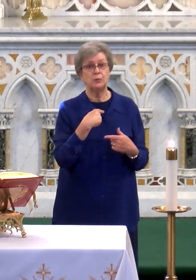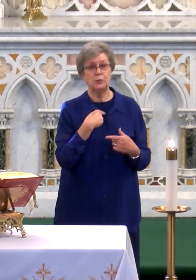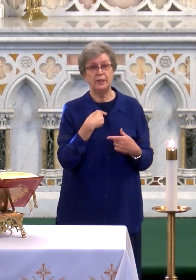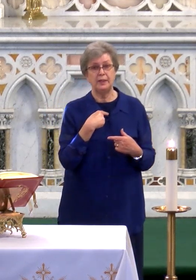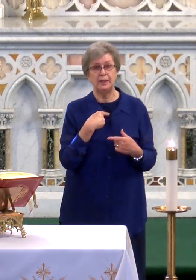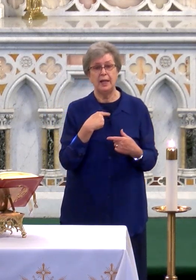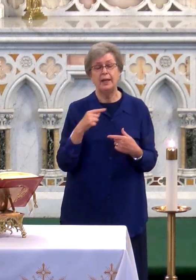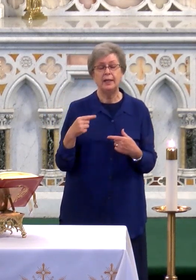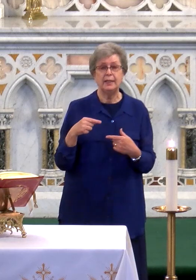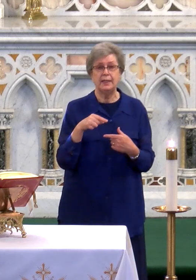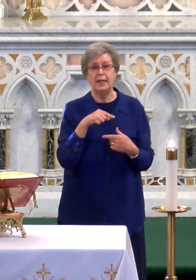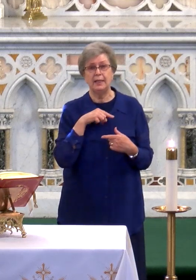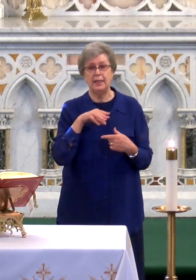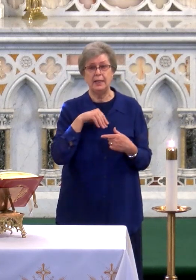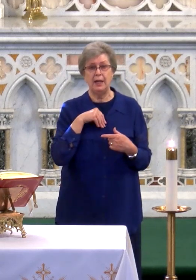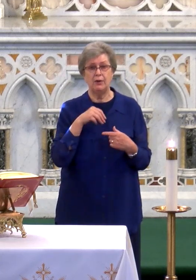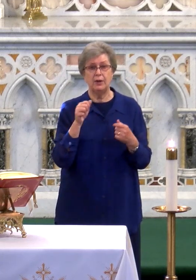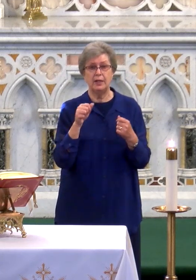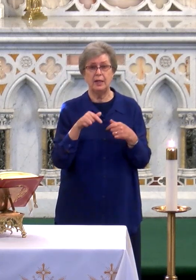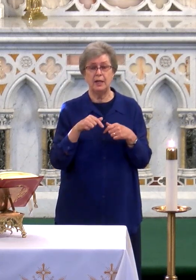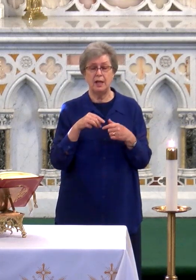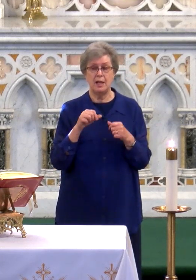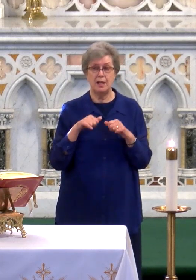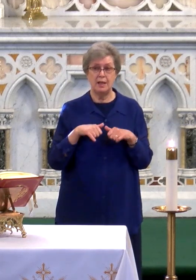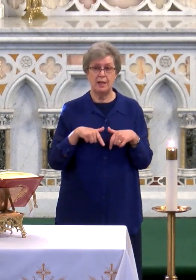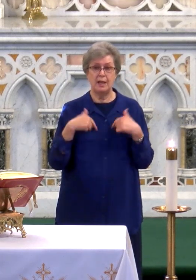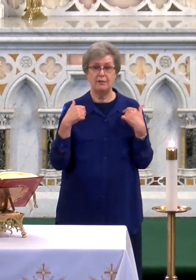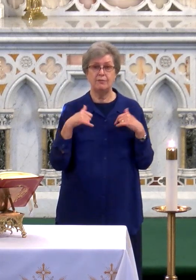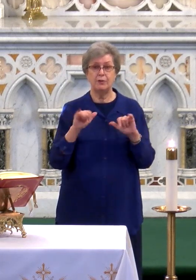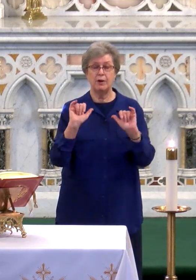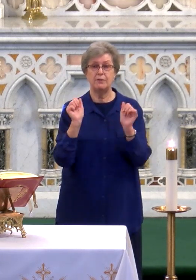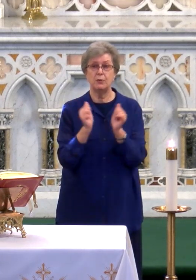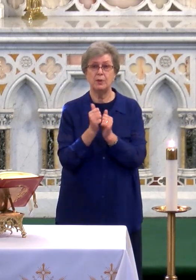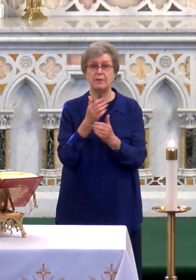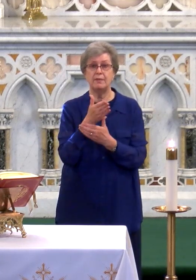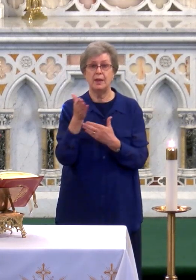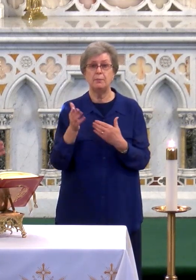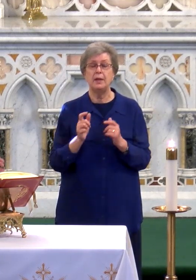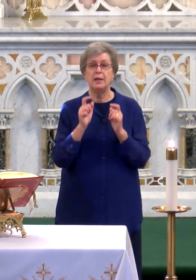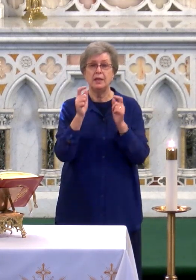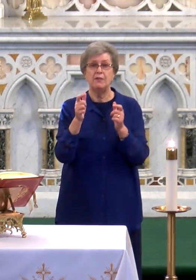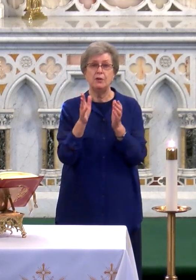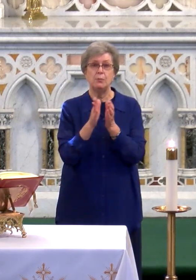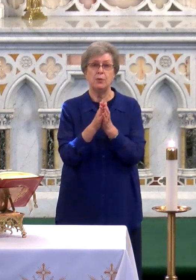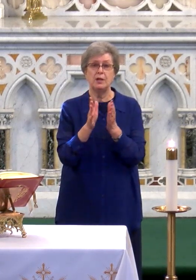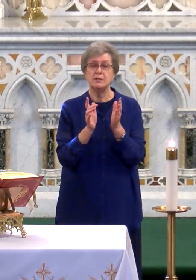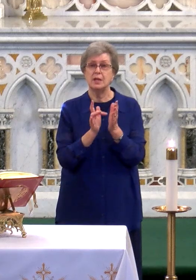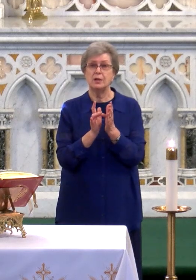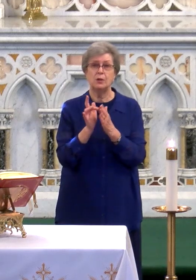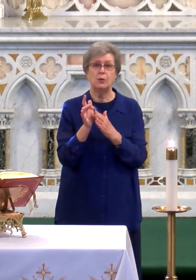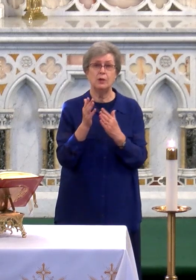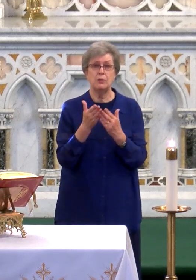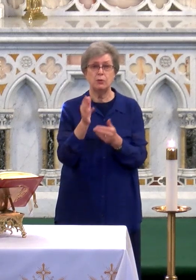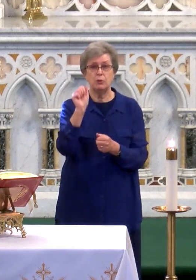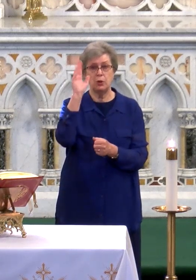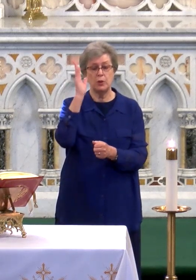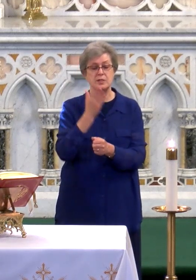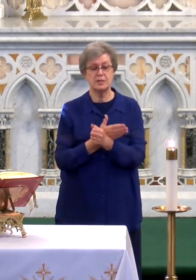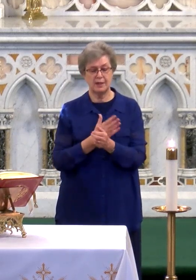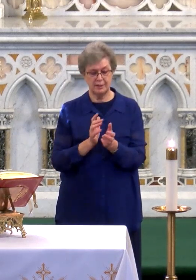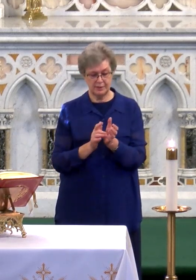merit to be co-heirs to eternal life and may praise and glorify you through your Son,